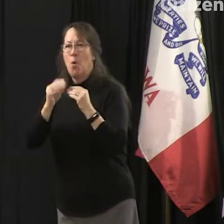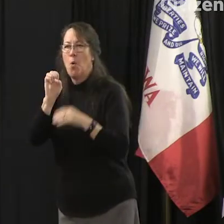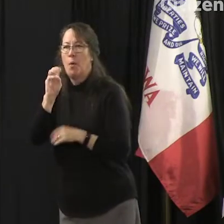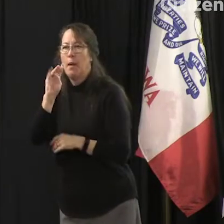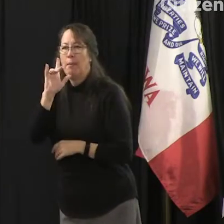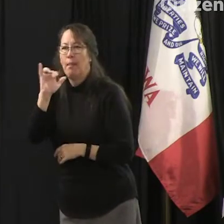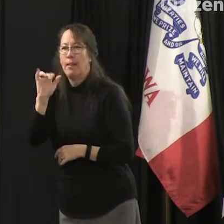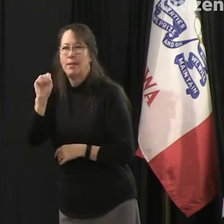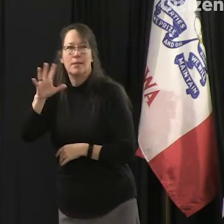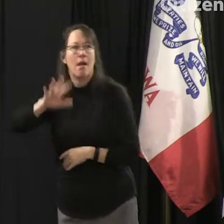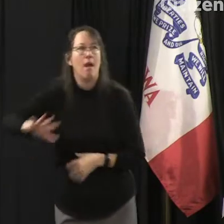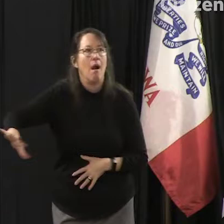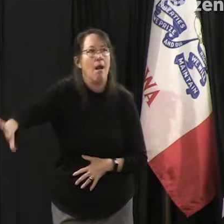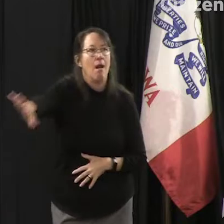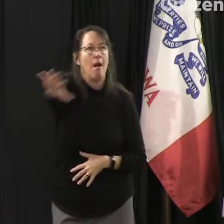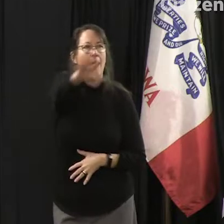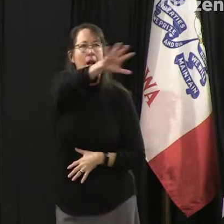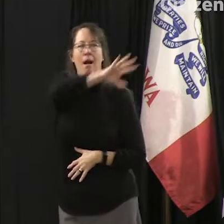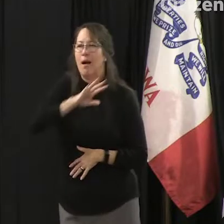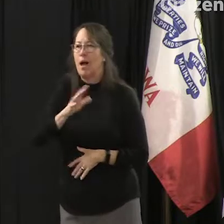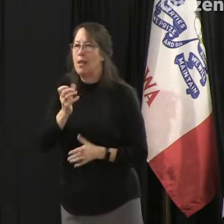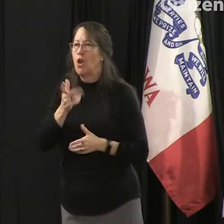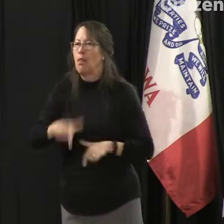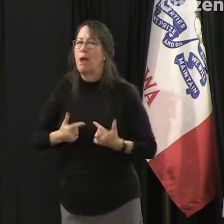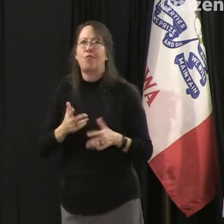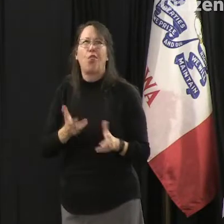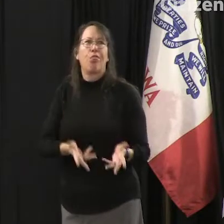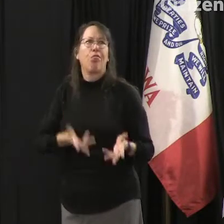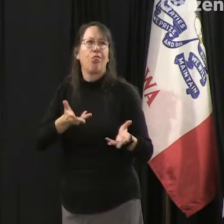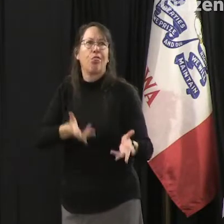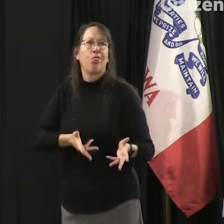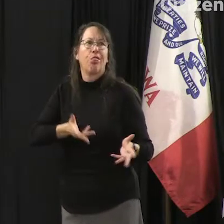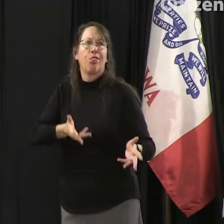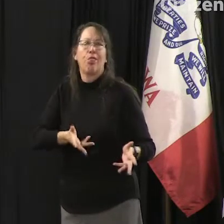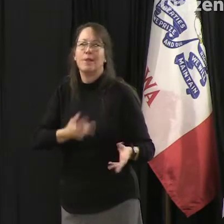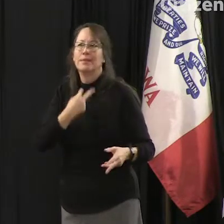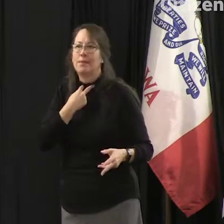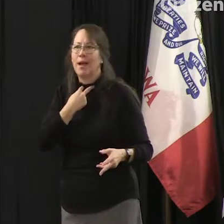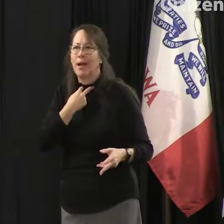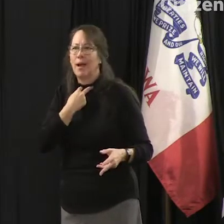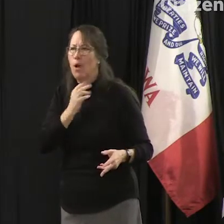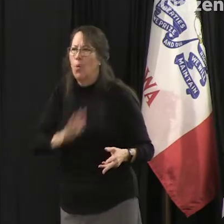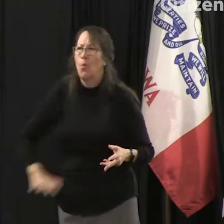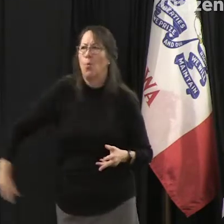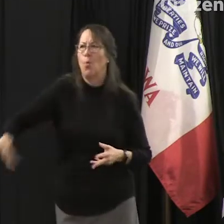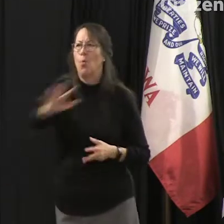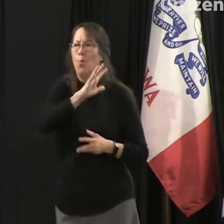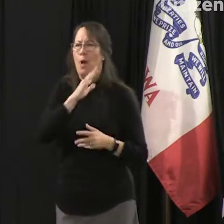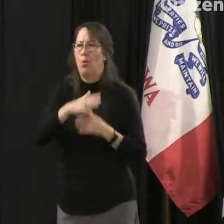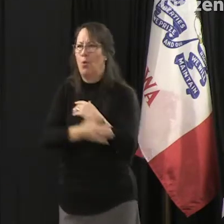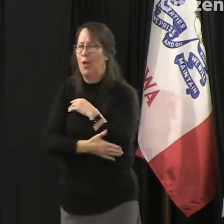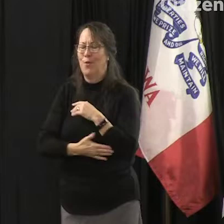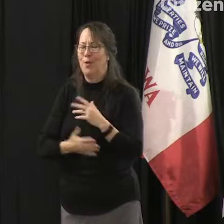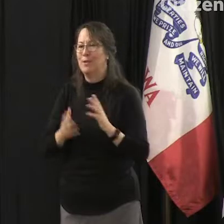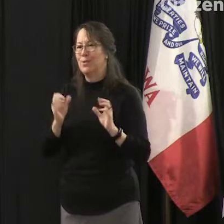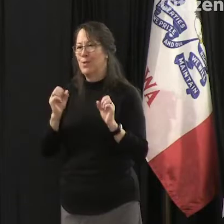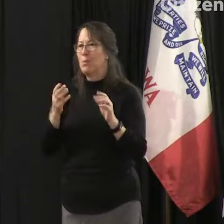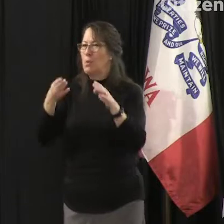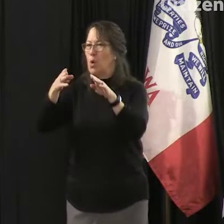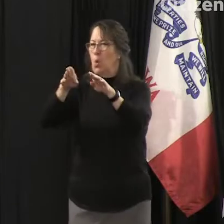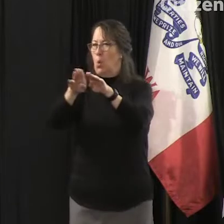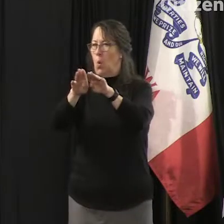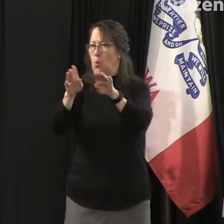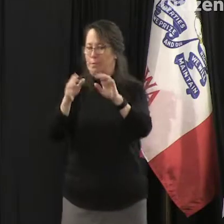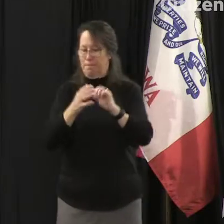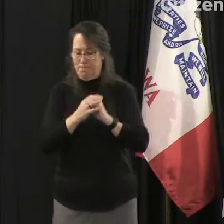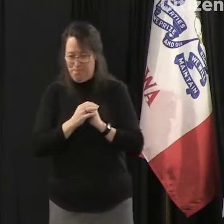there whose lives are being wasted and stuck away all over this place? Well, let me close with